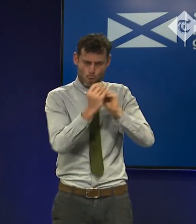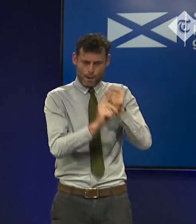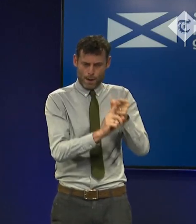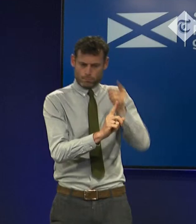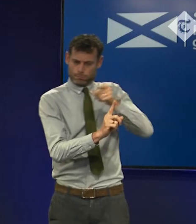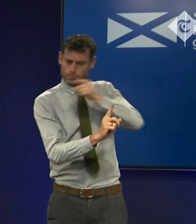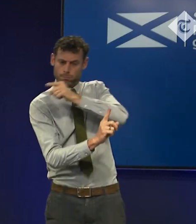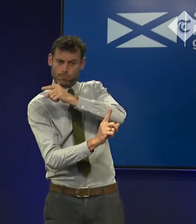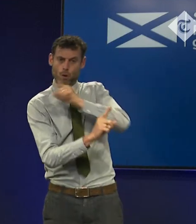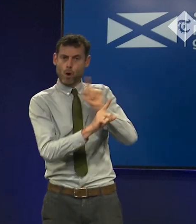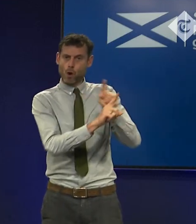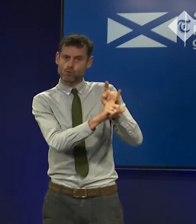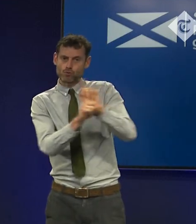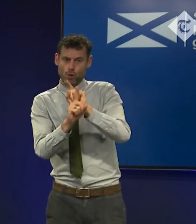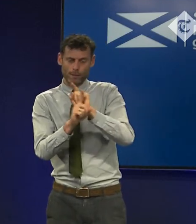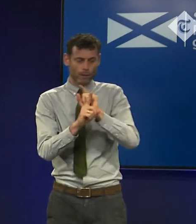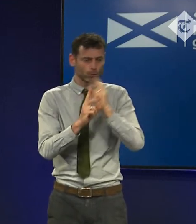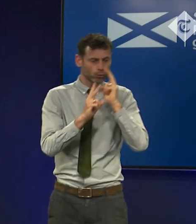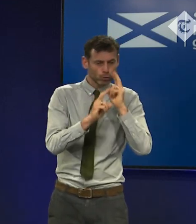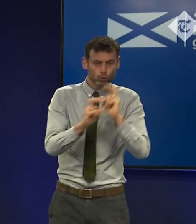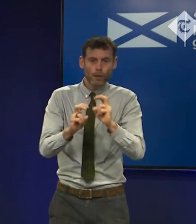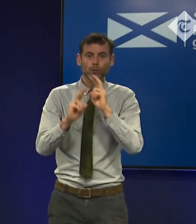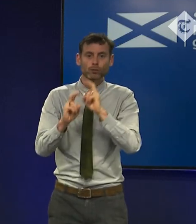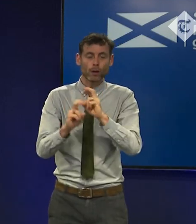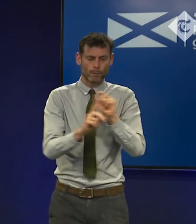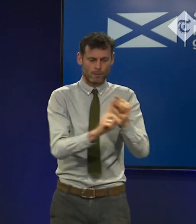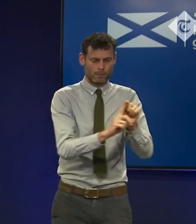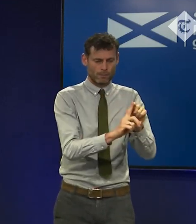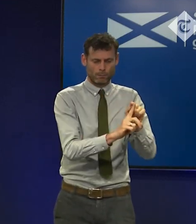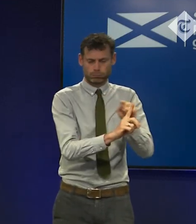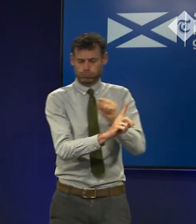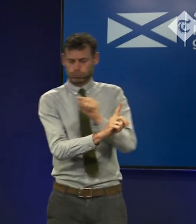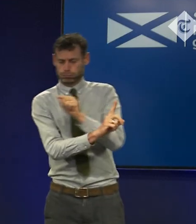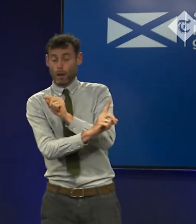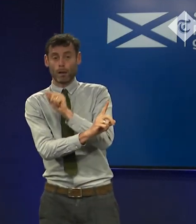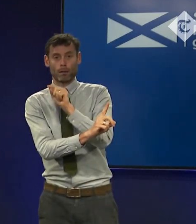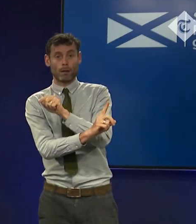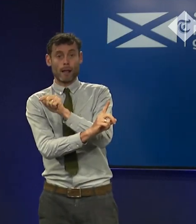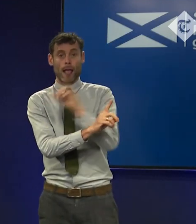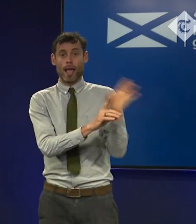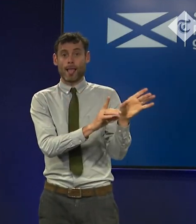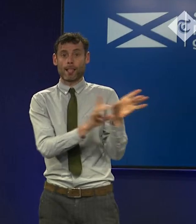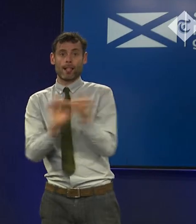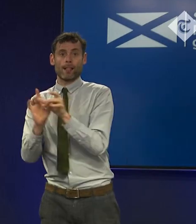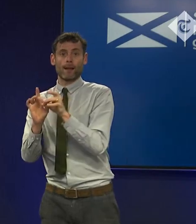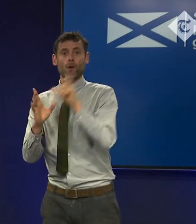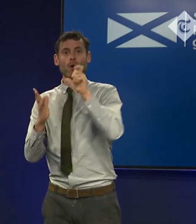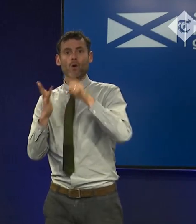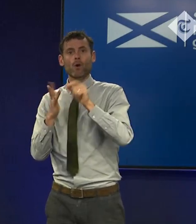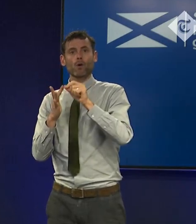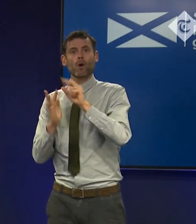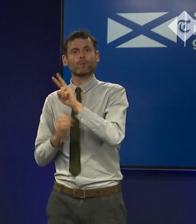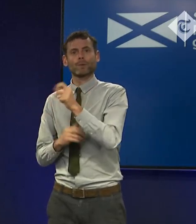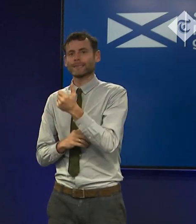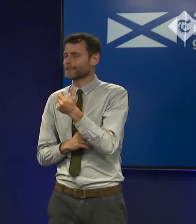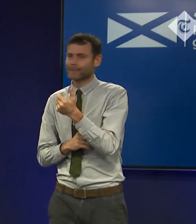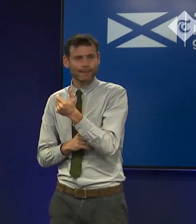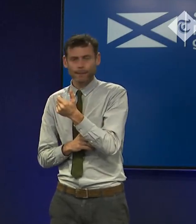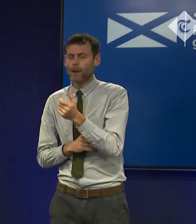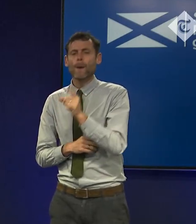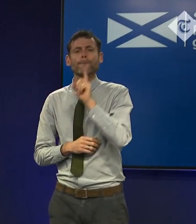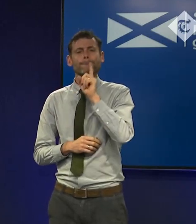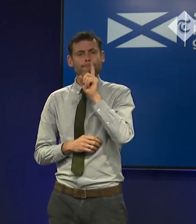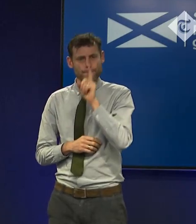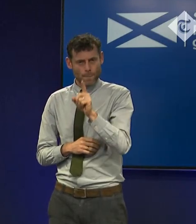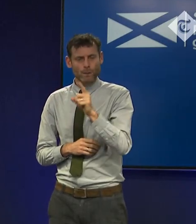any evidence at all that these are related to COP26 or any links back to that at all. But we'll continue to do the work through, we'll continue to do the enhanced